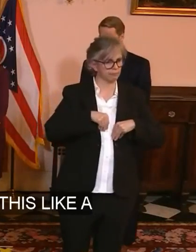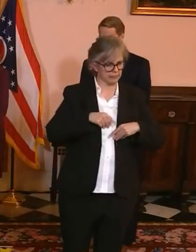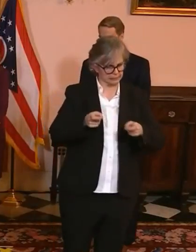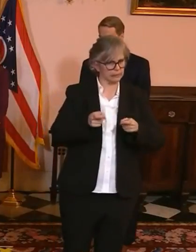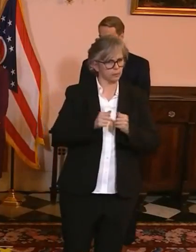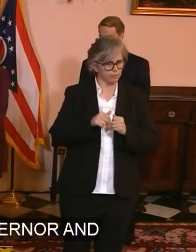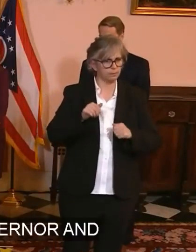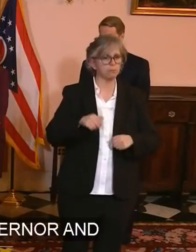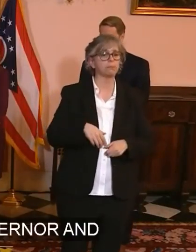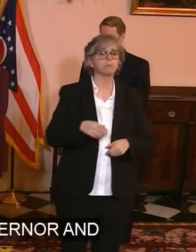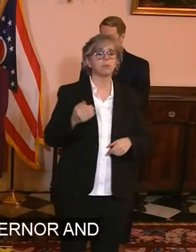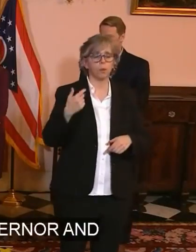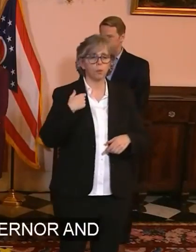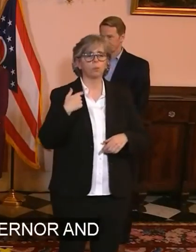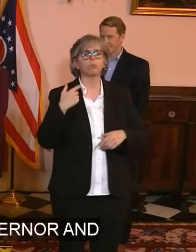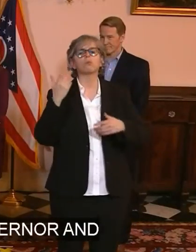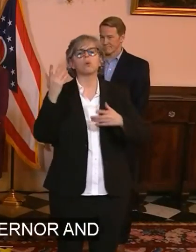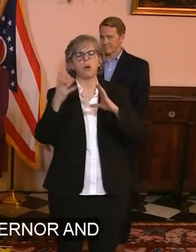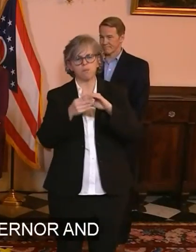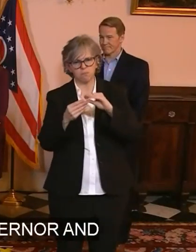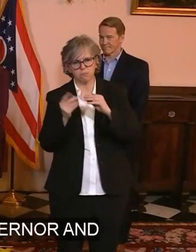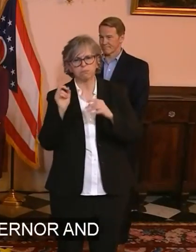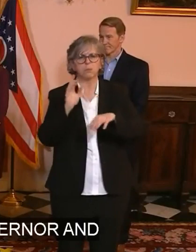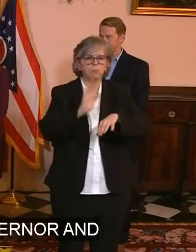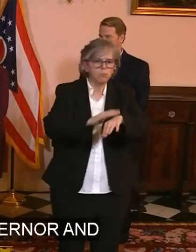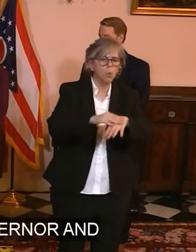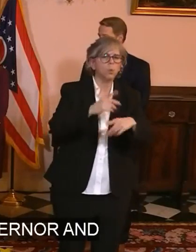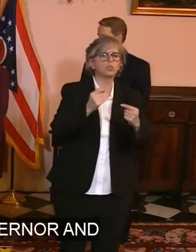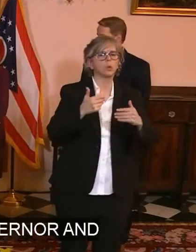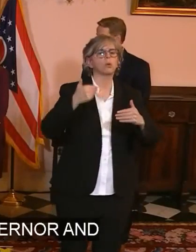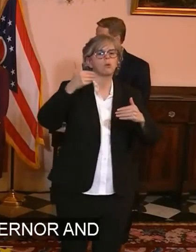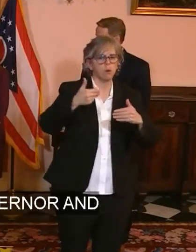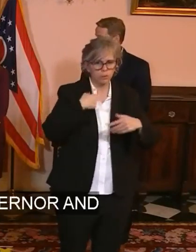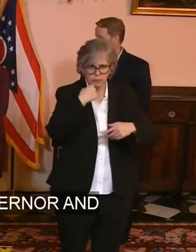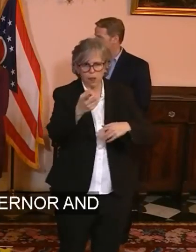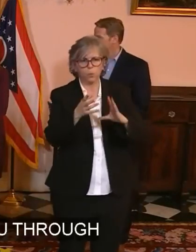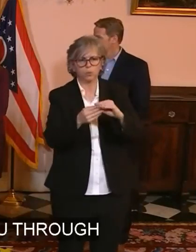what is ahead, and we will do this together. Thank you.